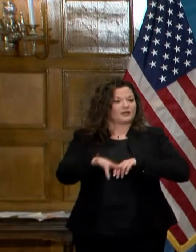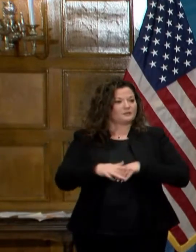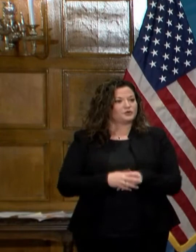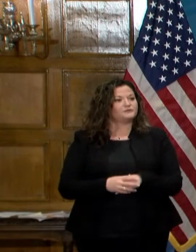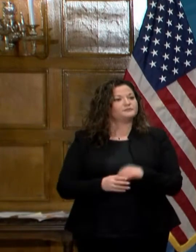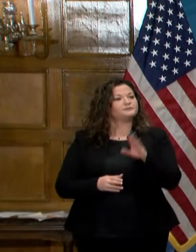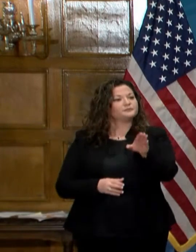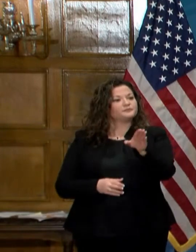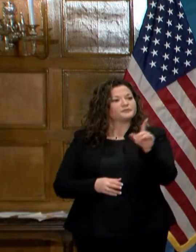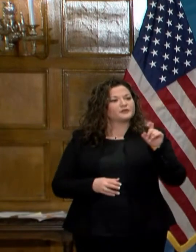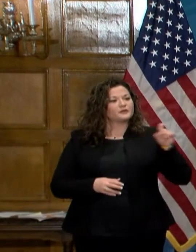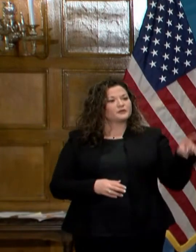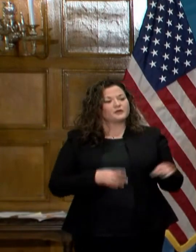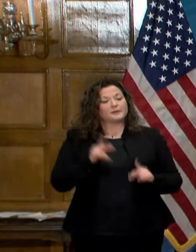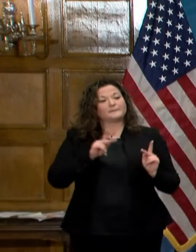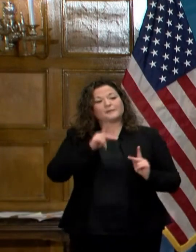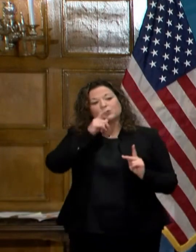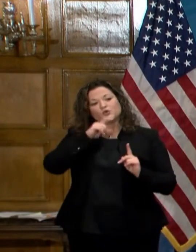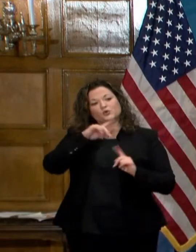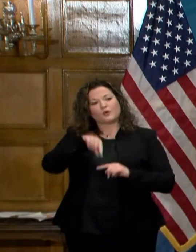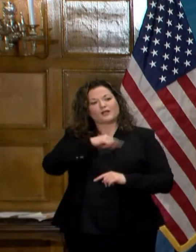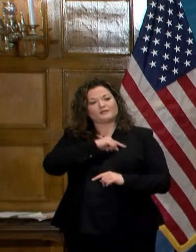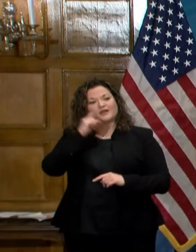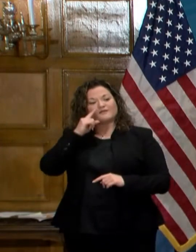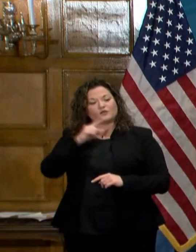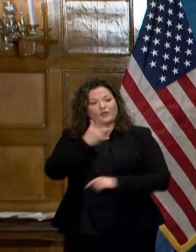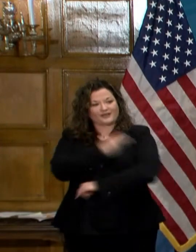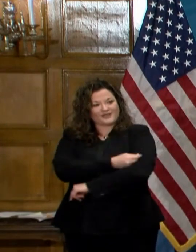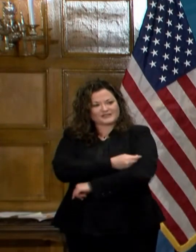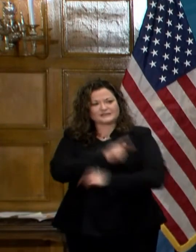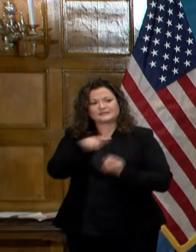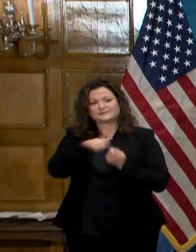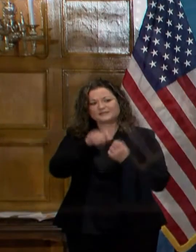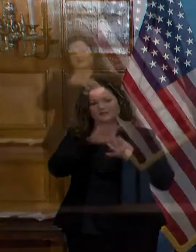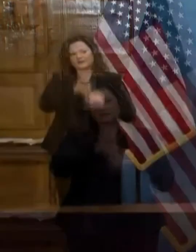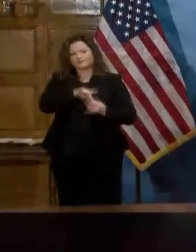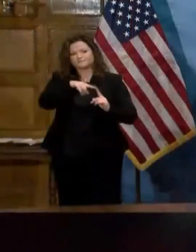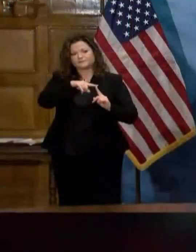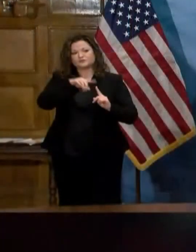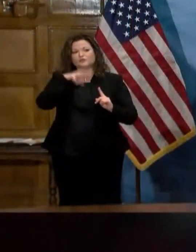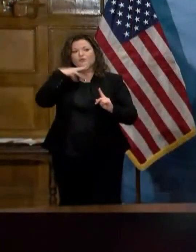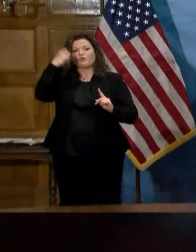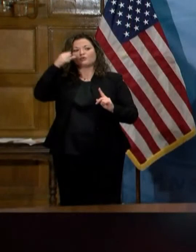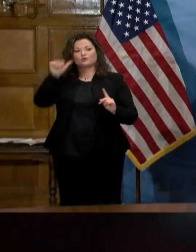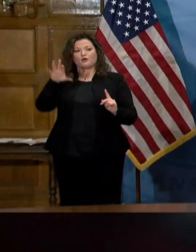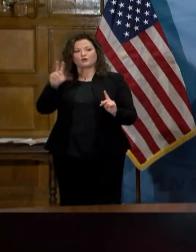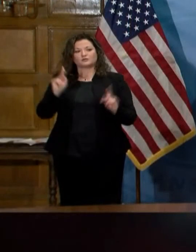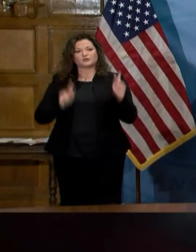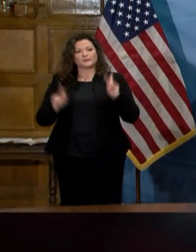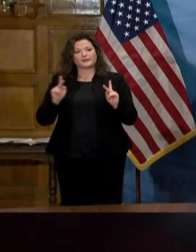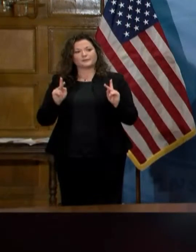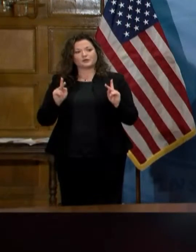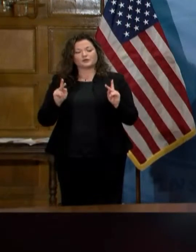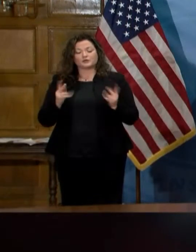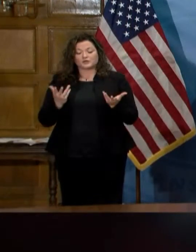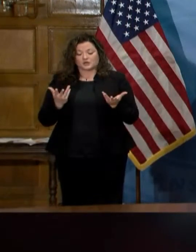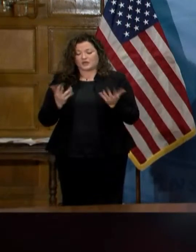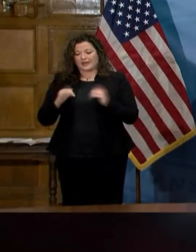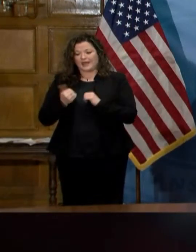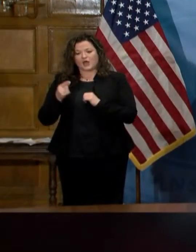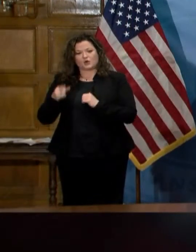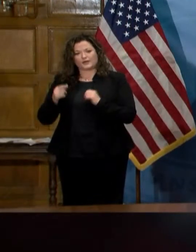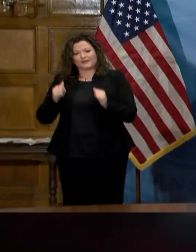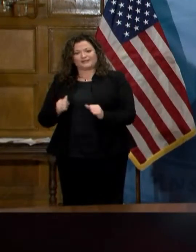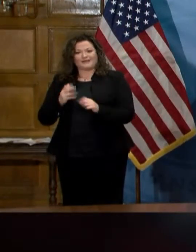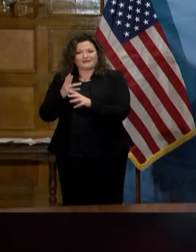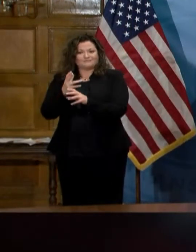For people who are going to be eligible for the vaccine, like particularly the older Arkansans, what are they supposed to do to get in line